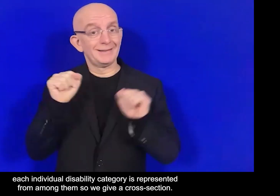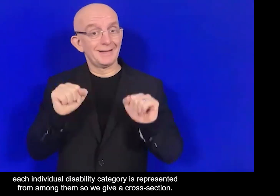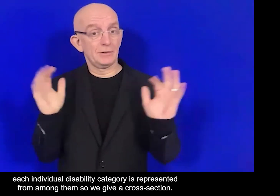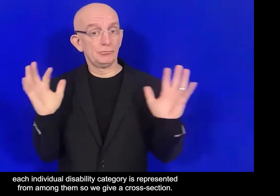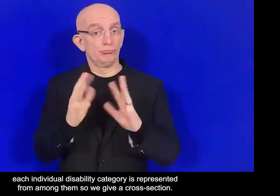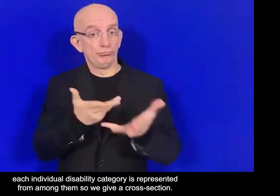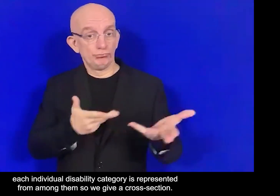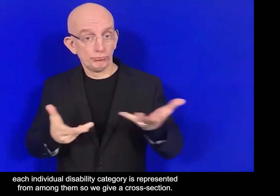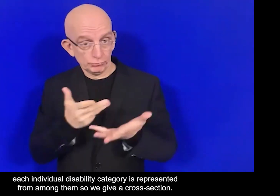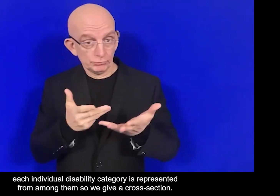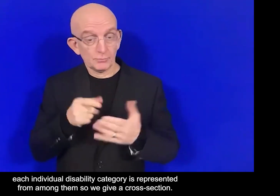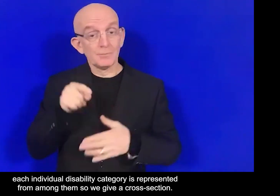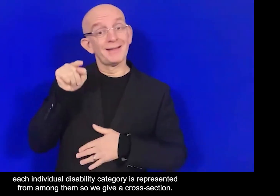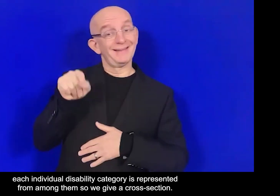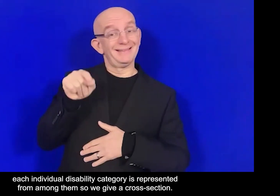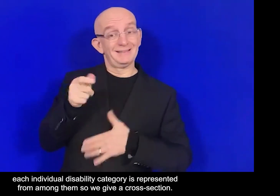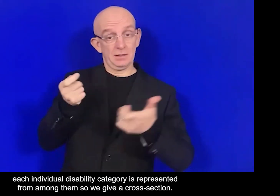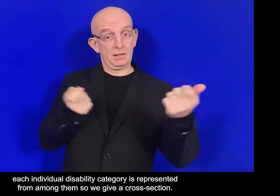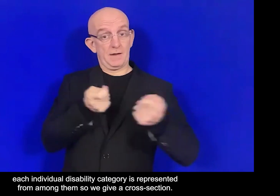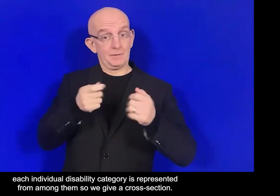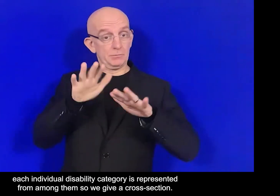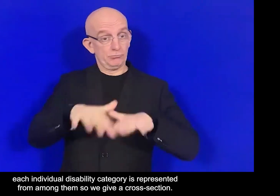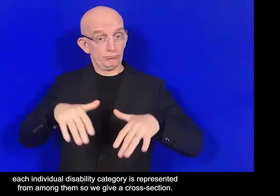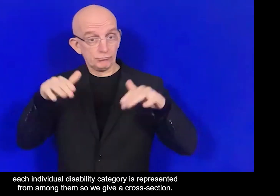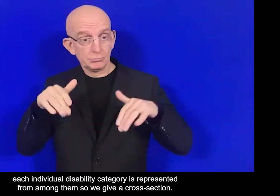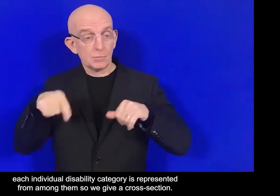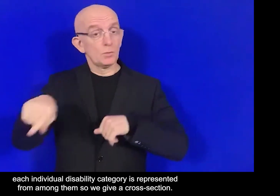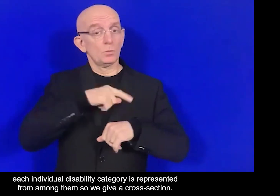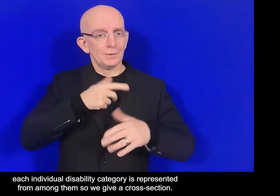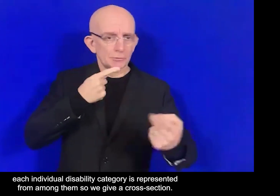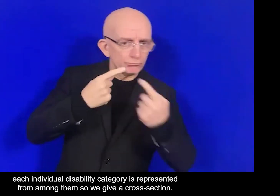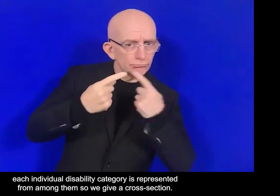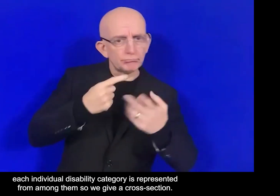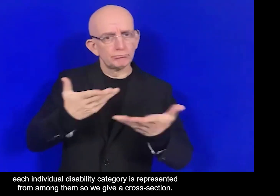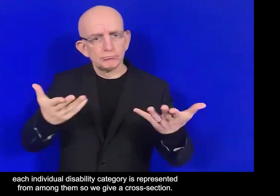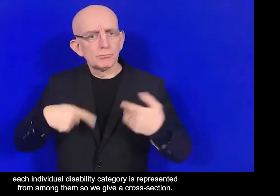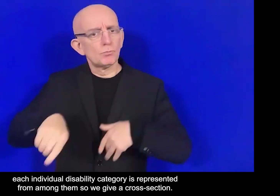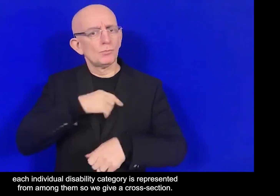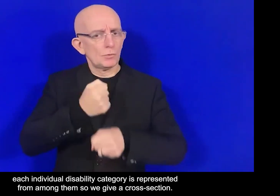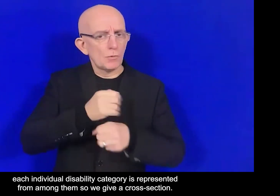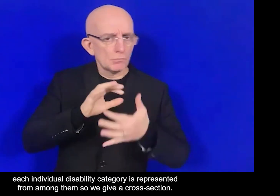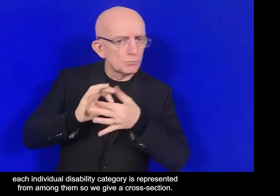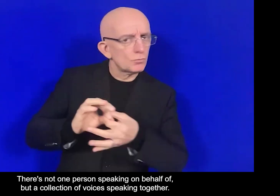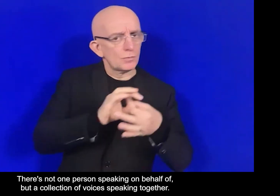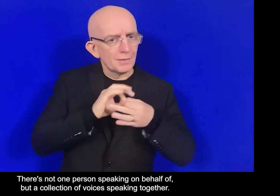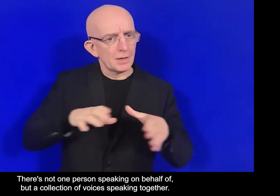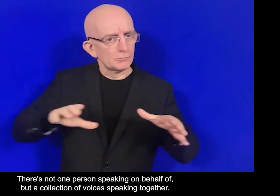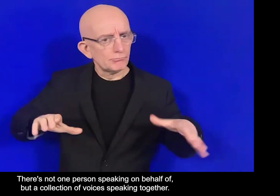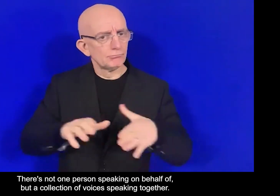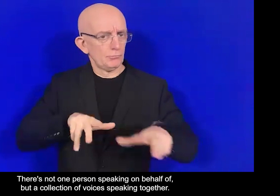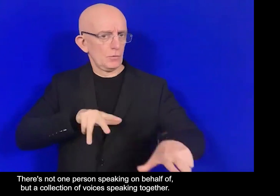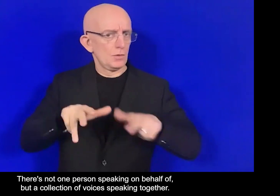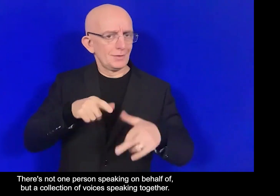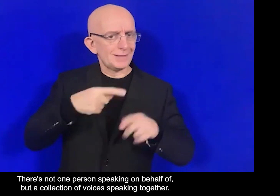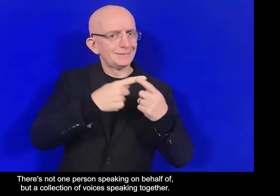organization, each individual disability category is represented from among them, so that we give a cross-section.